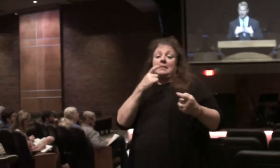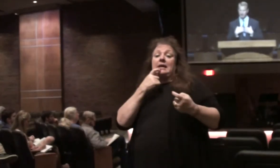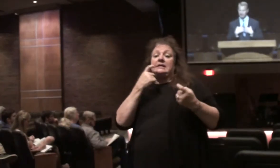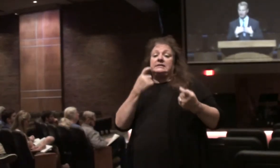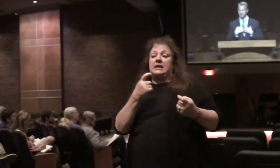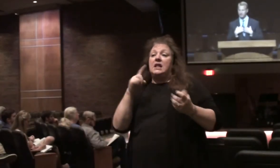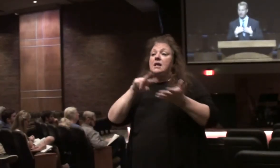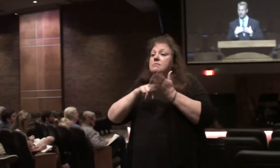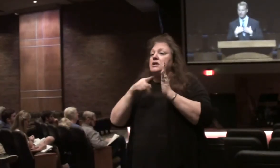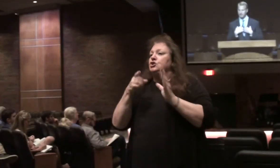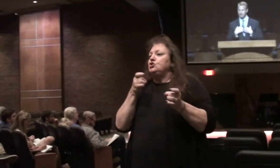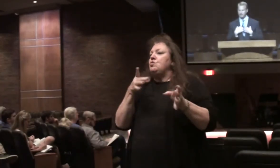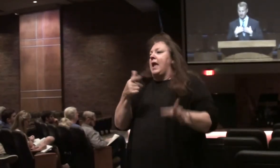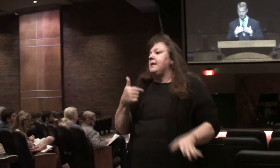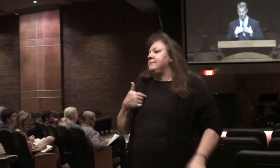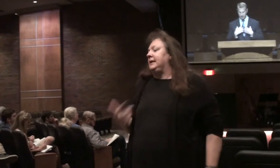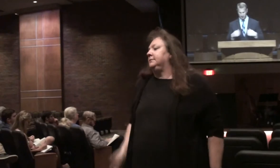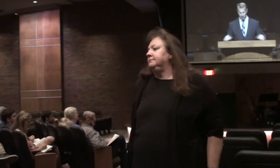you're hating.